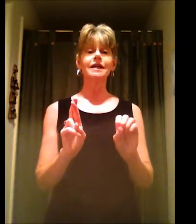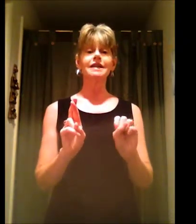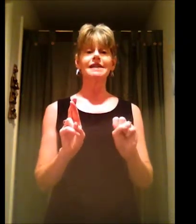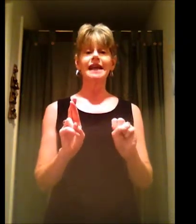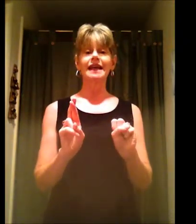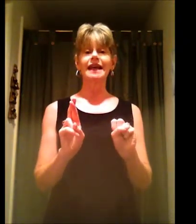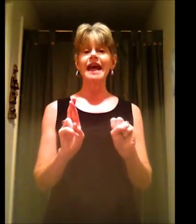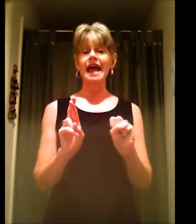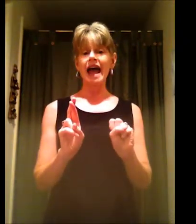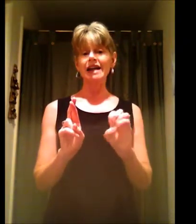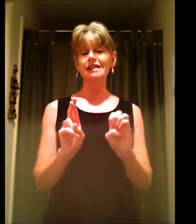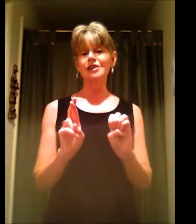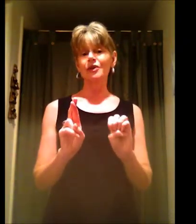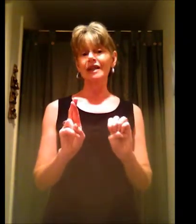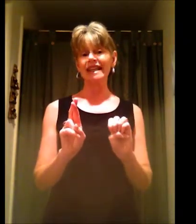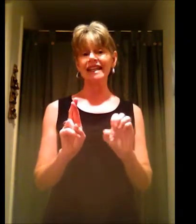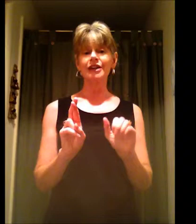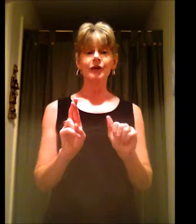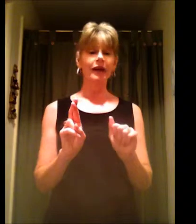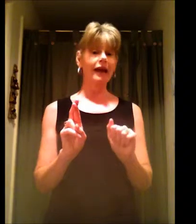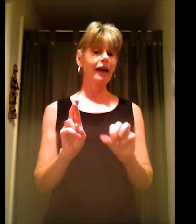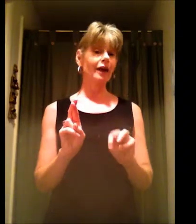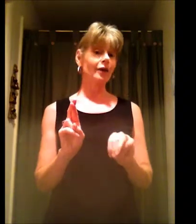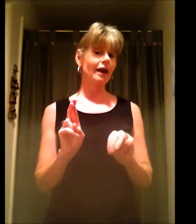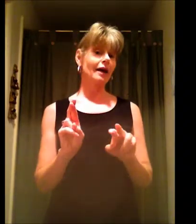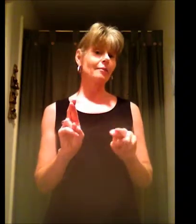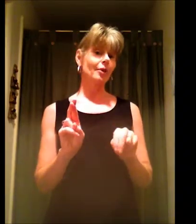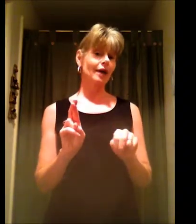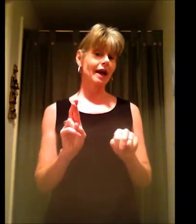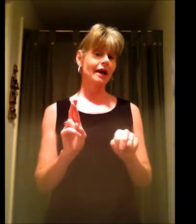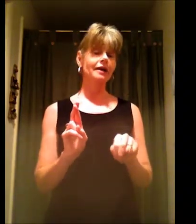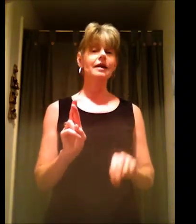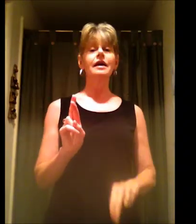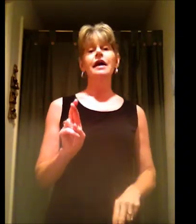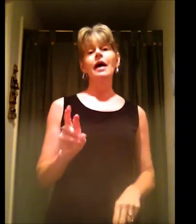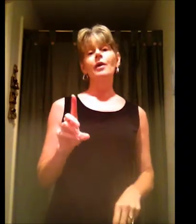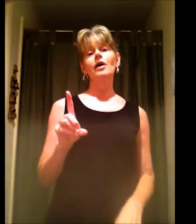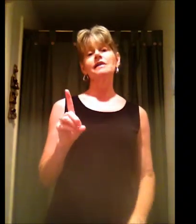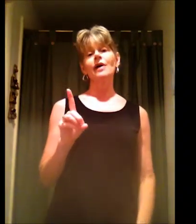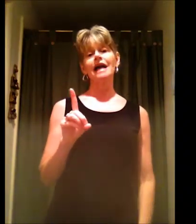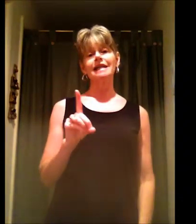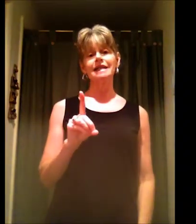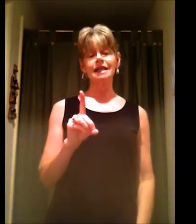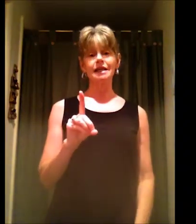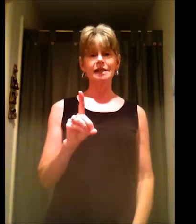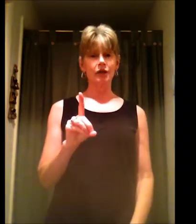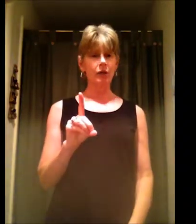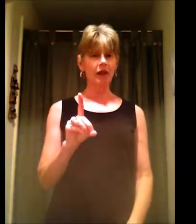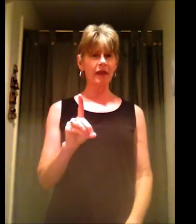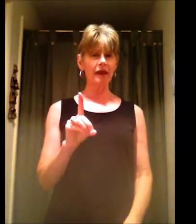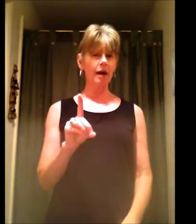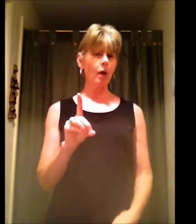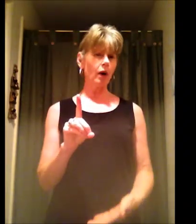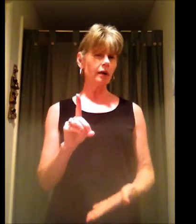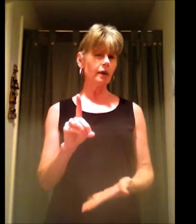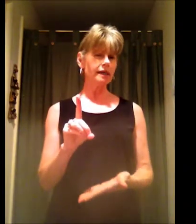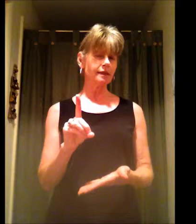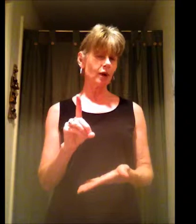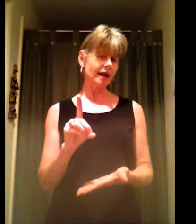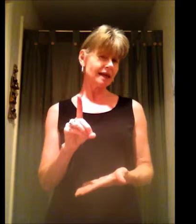than, say, an S or an E or an A or an M or an N. And we also had a D. So you want to think about what did I